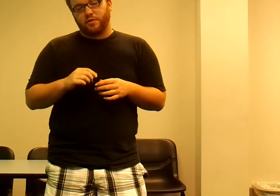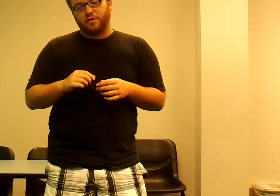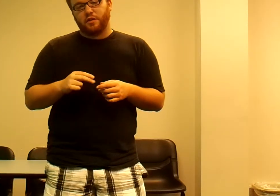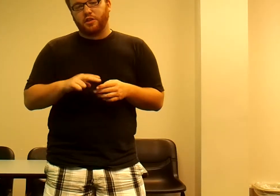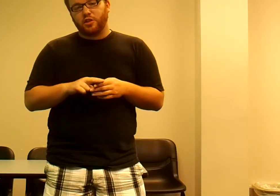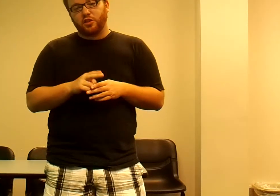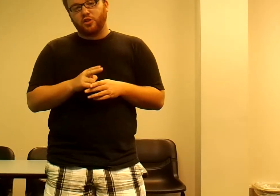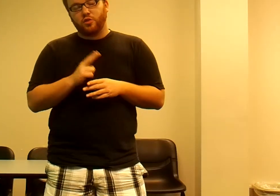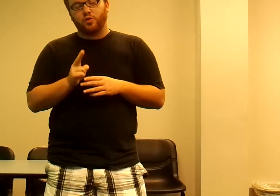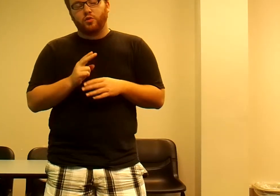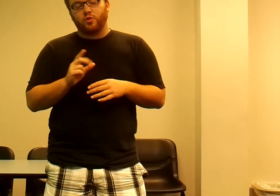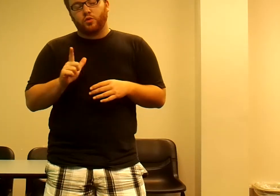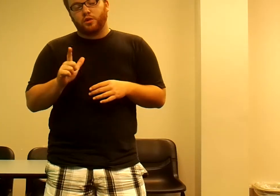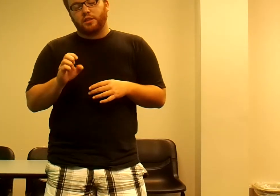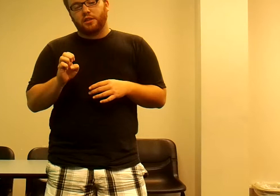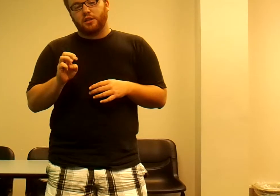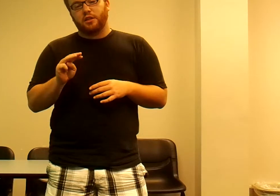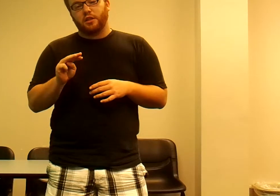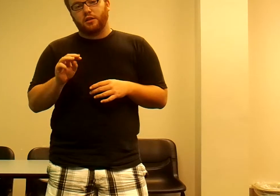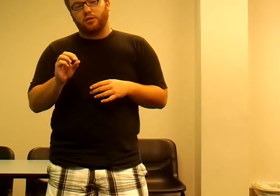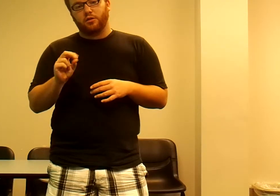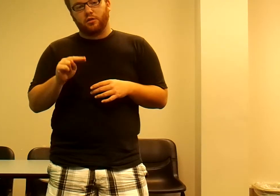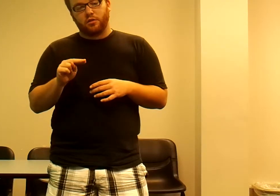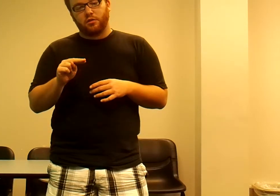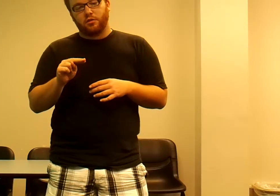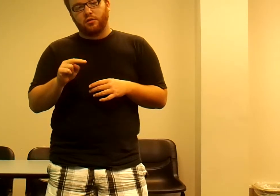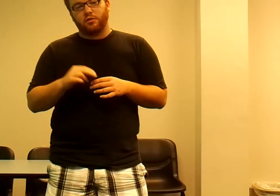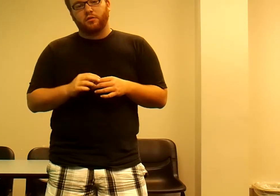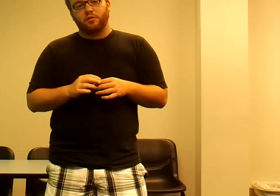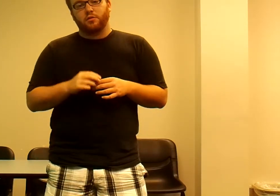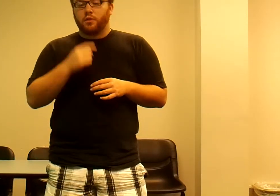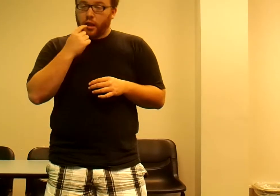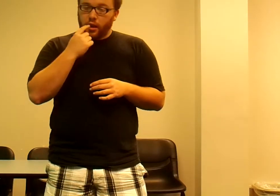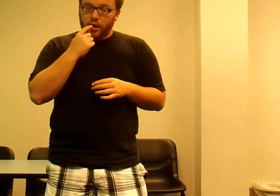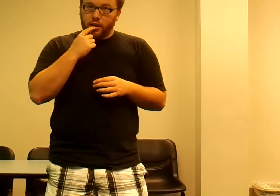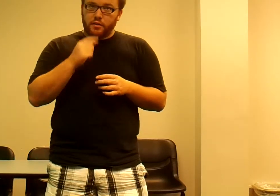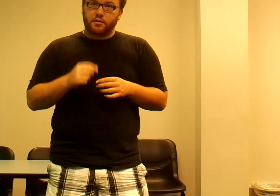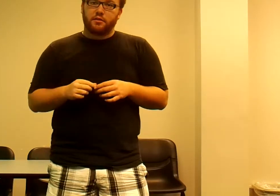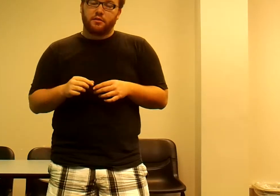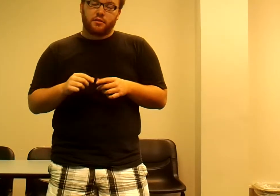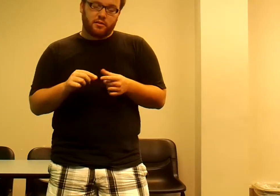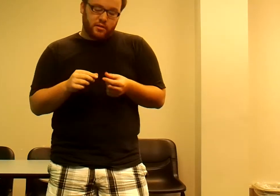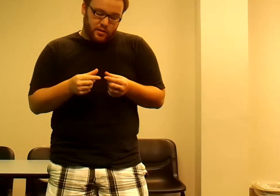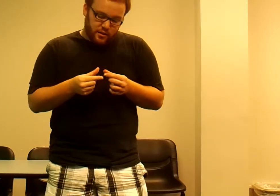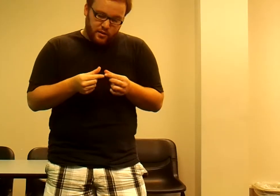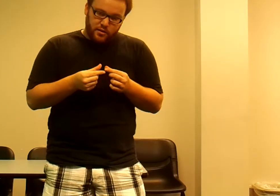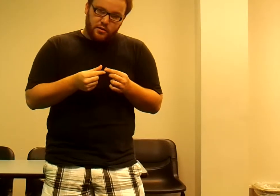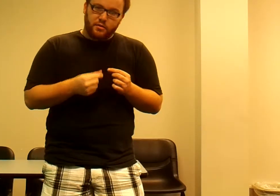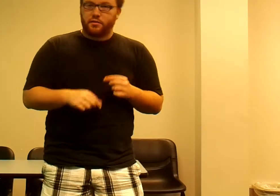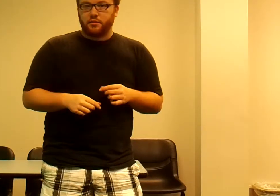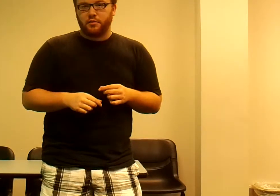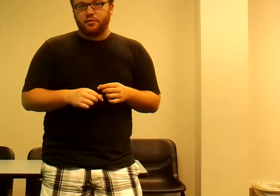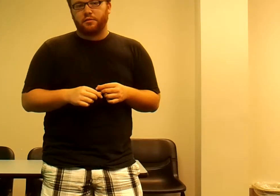the lemon wedges, and we noticed how in our